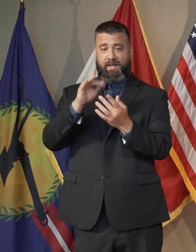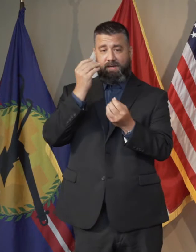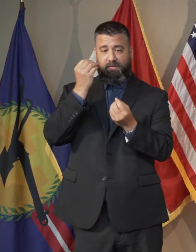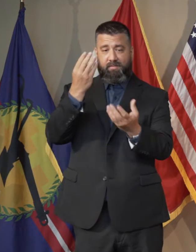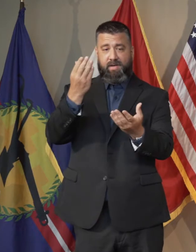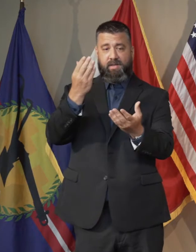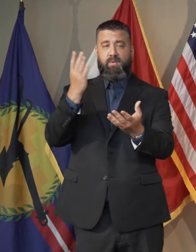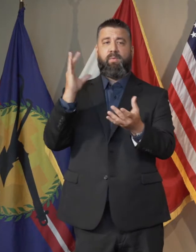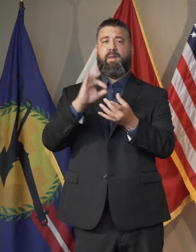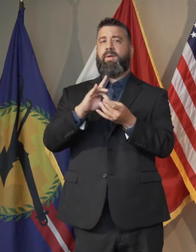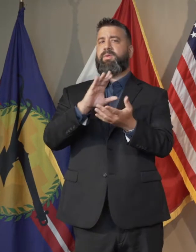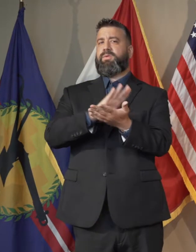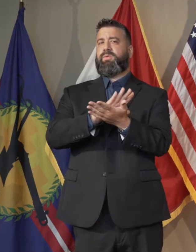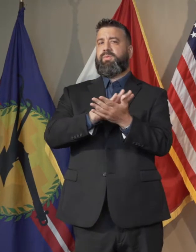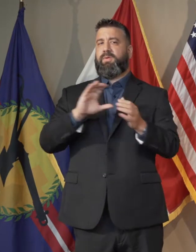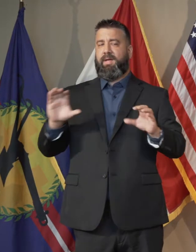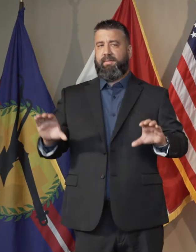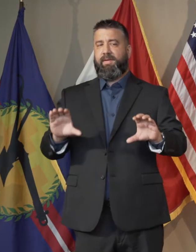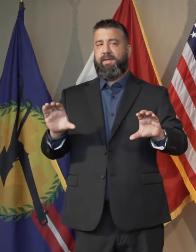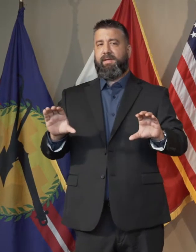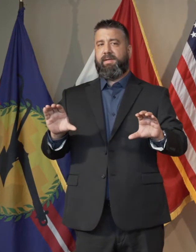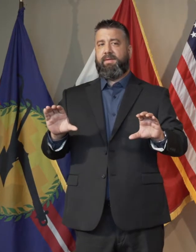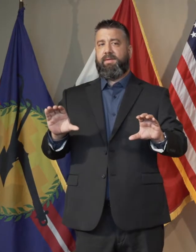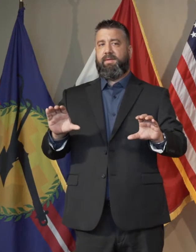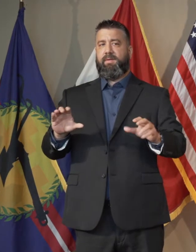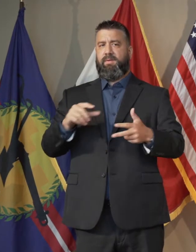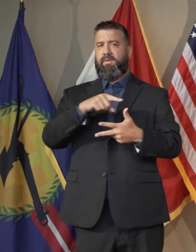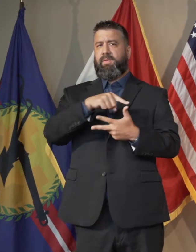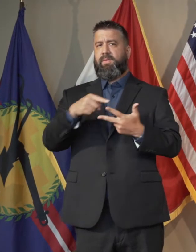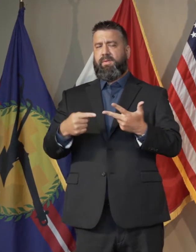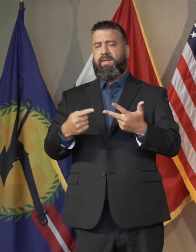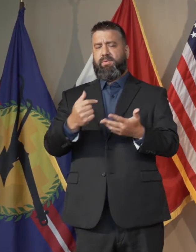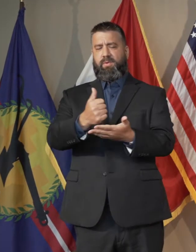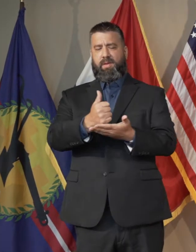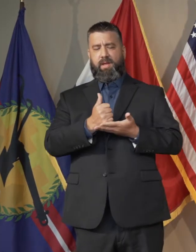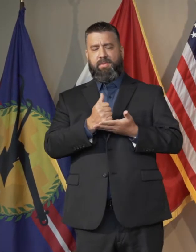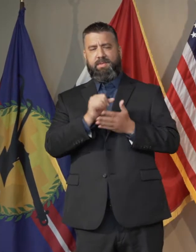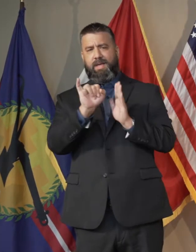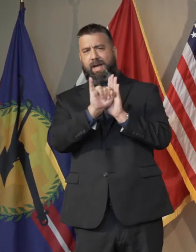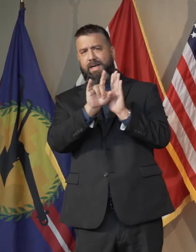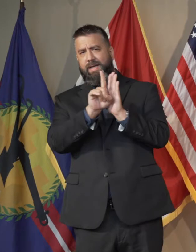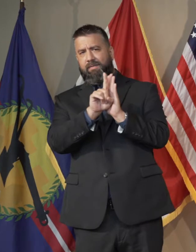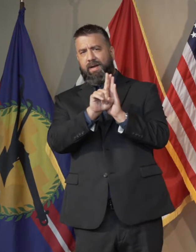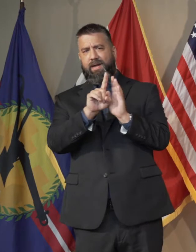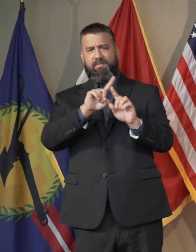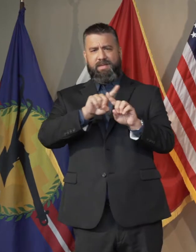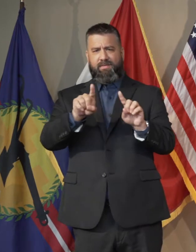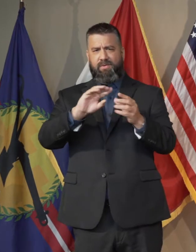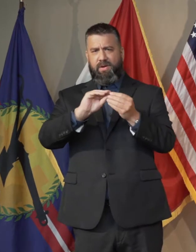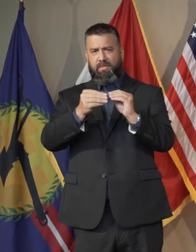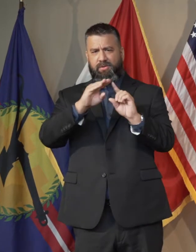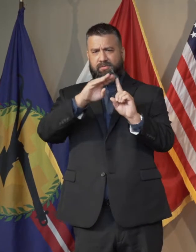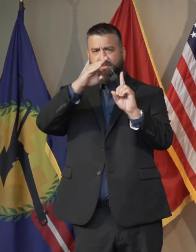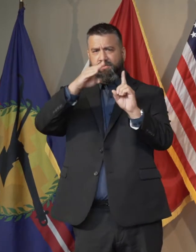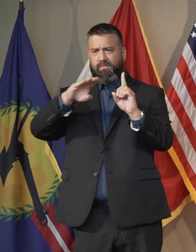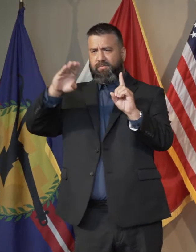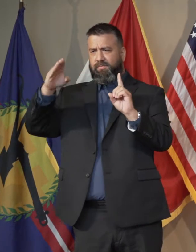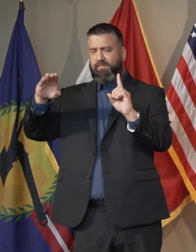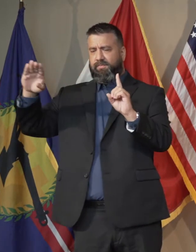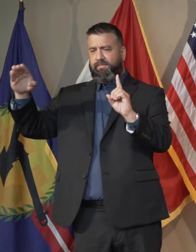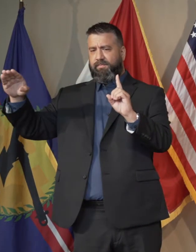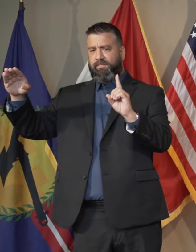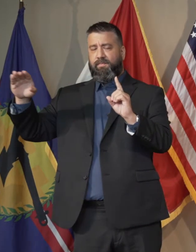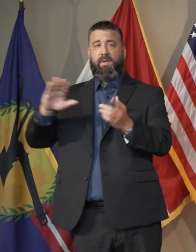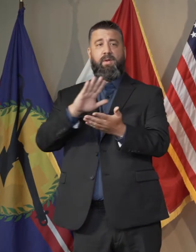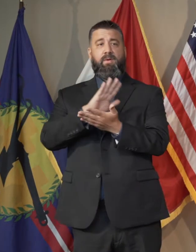and school activity-related cases. And these will, of course, help us identify trends in new cases.